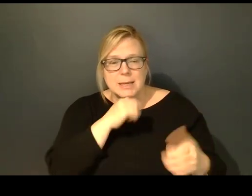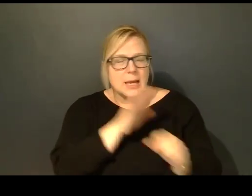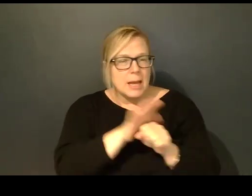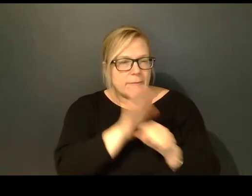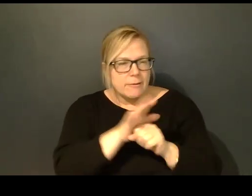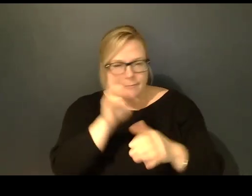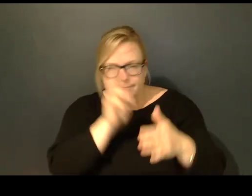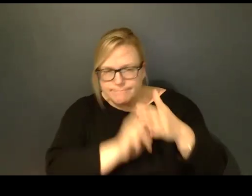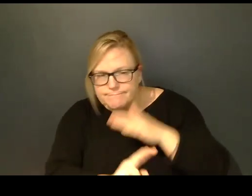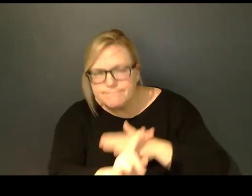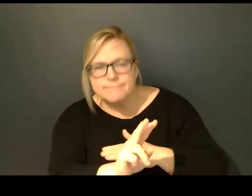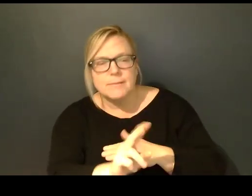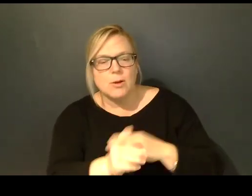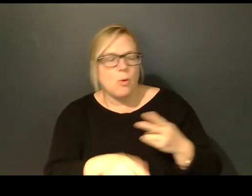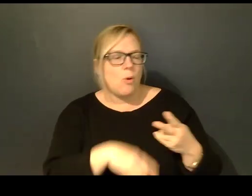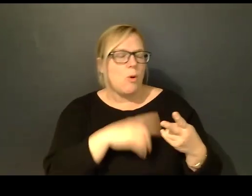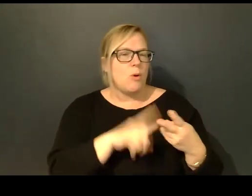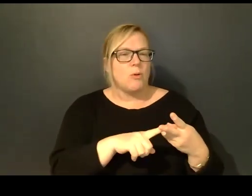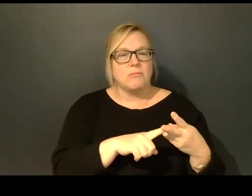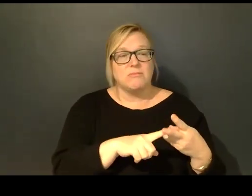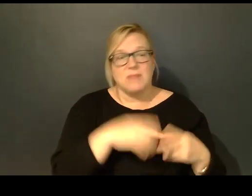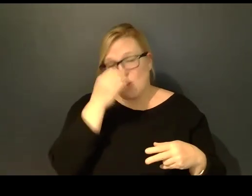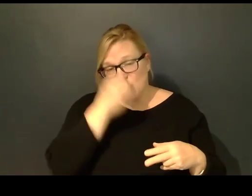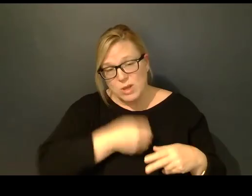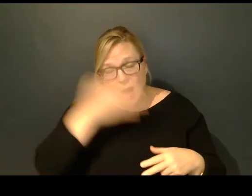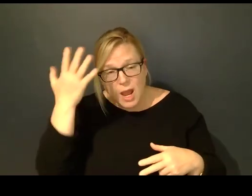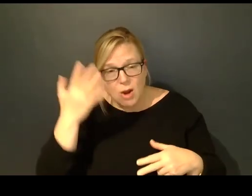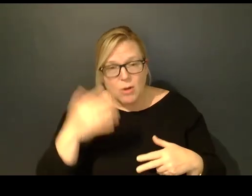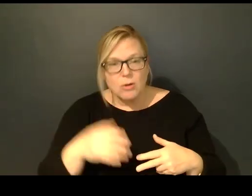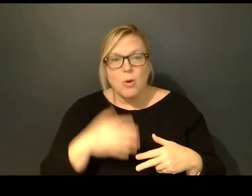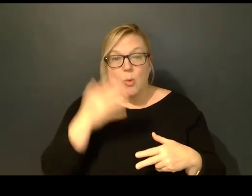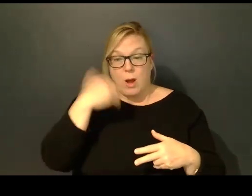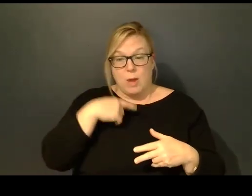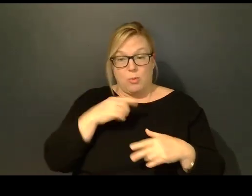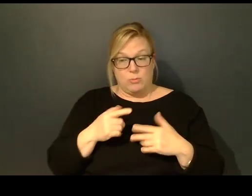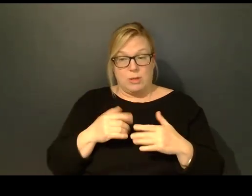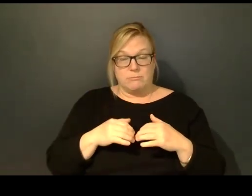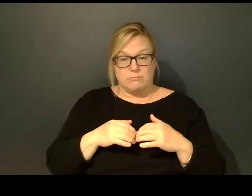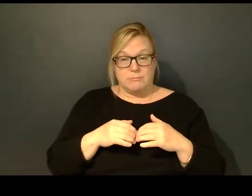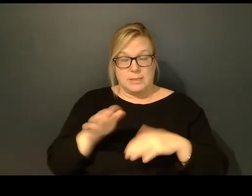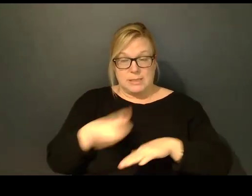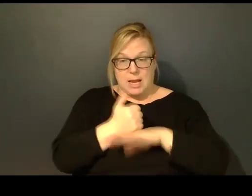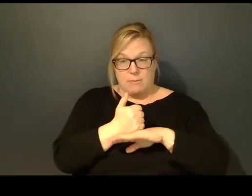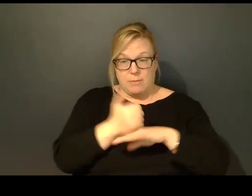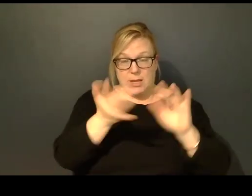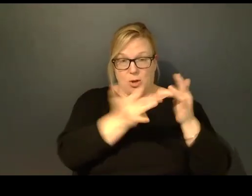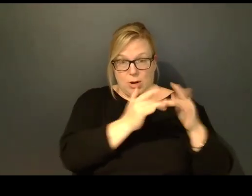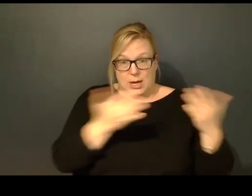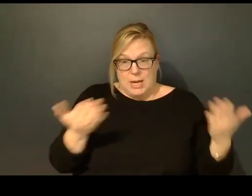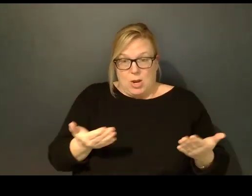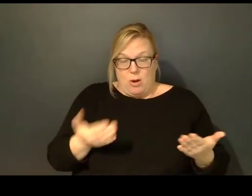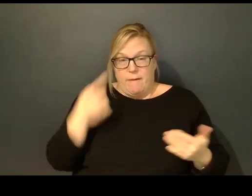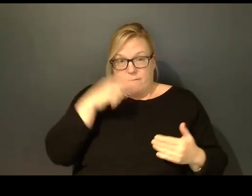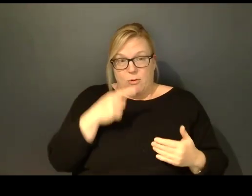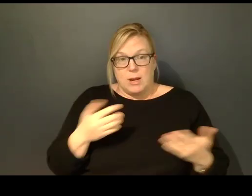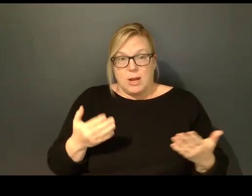of care on the designer's part? Because when we built our website here at reachAbility, and I mean, we're a little spoiled for resources. We